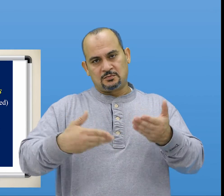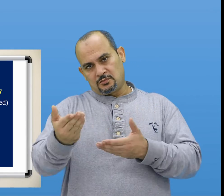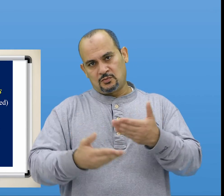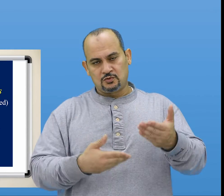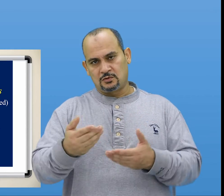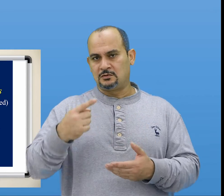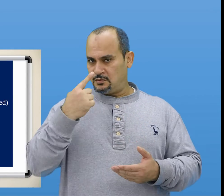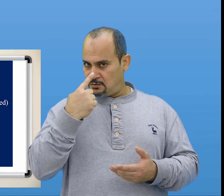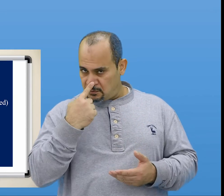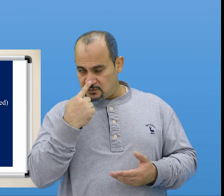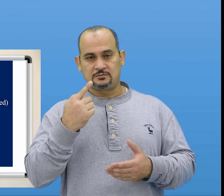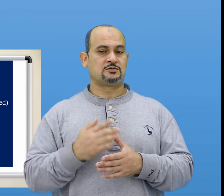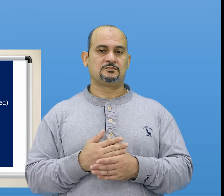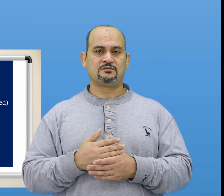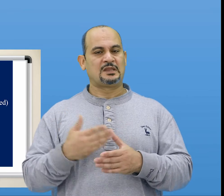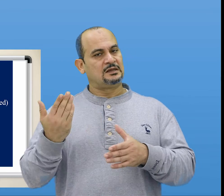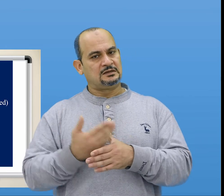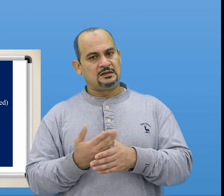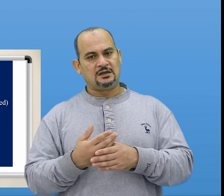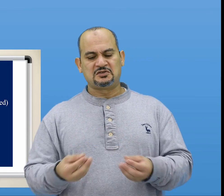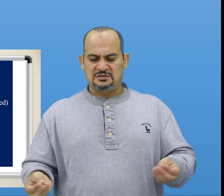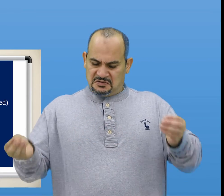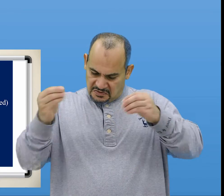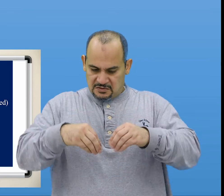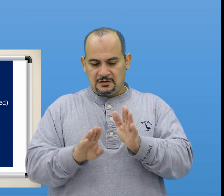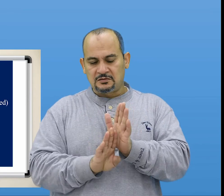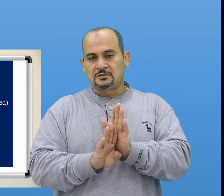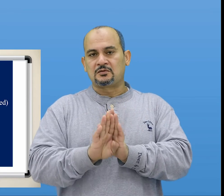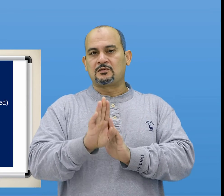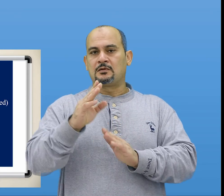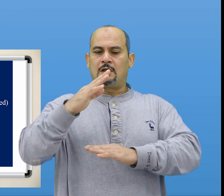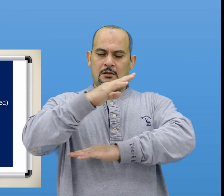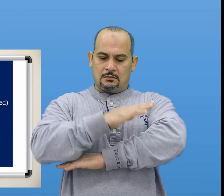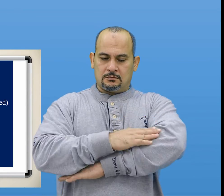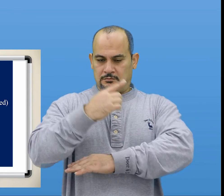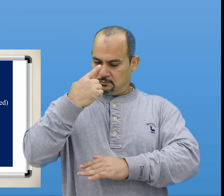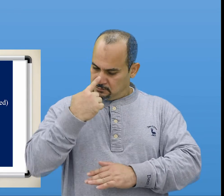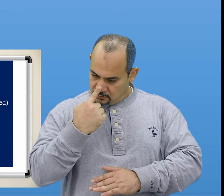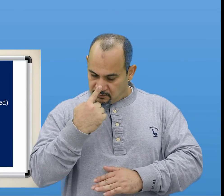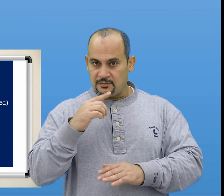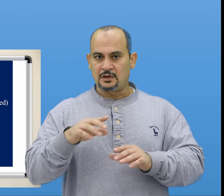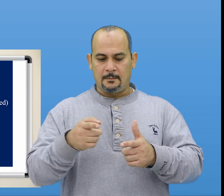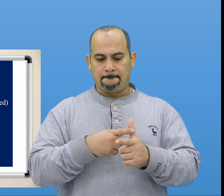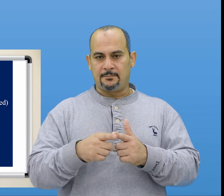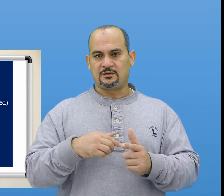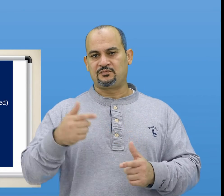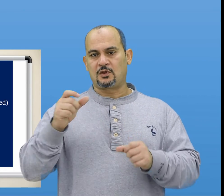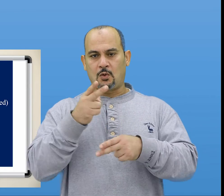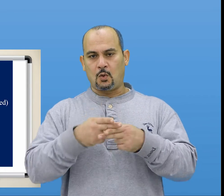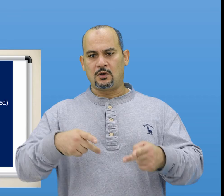night. Let's go to the second question, and we have this question here. People blank their homeland for a better